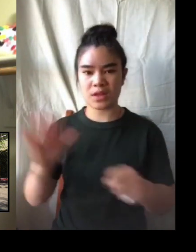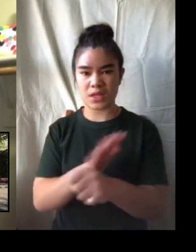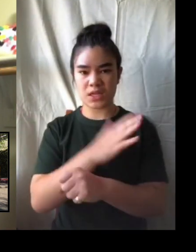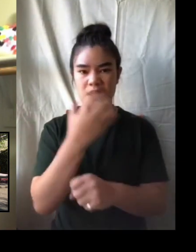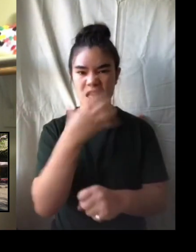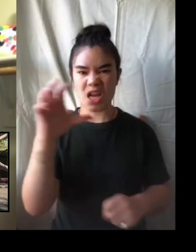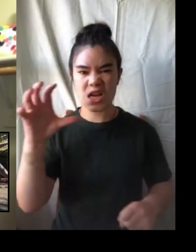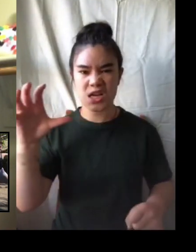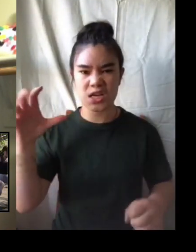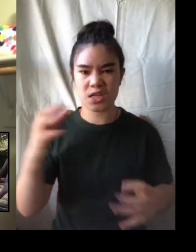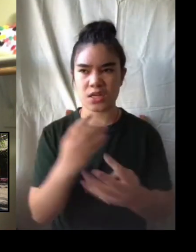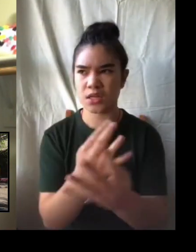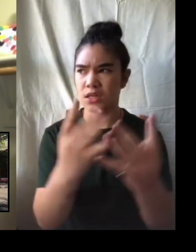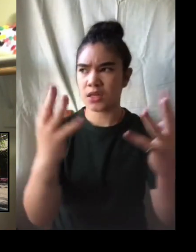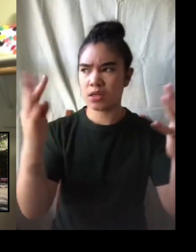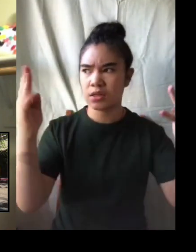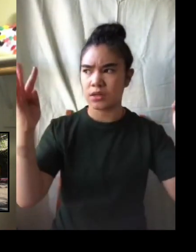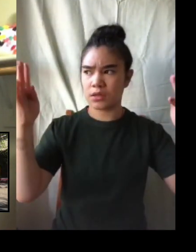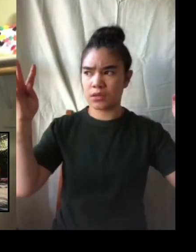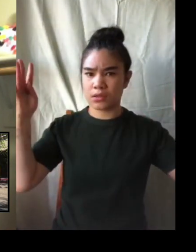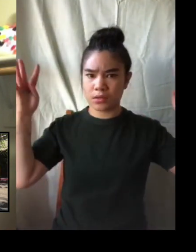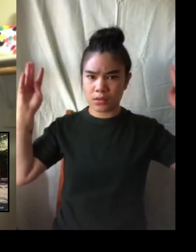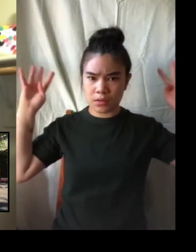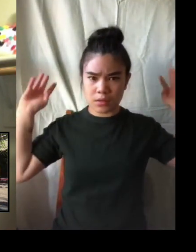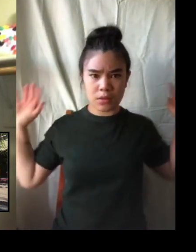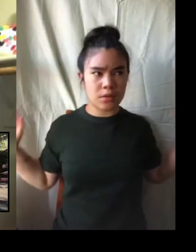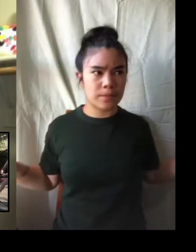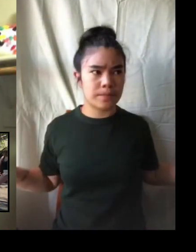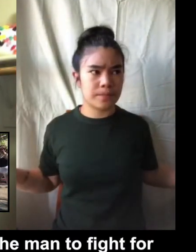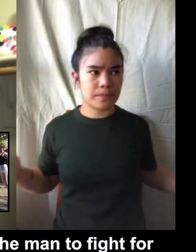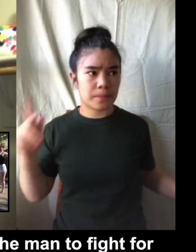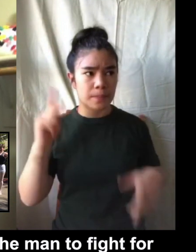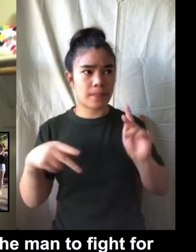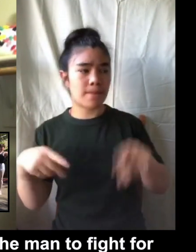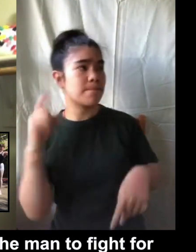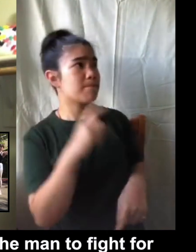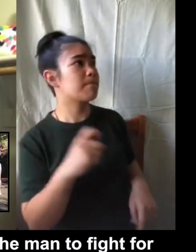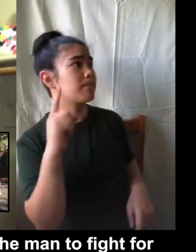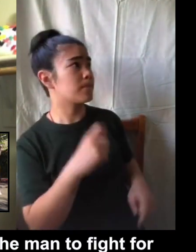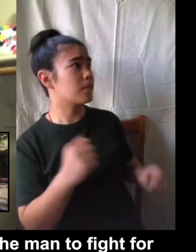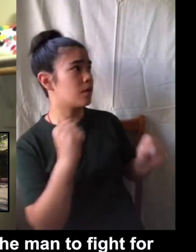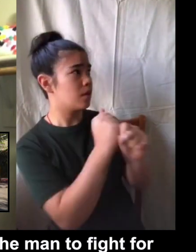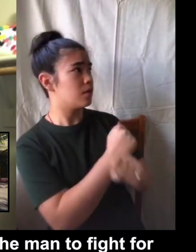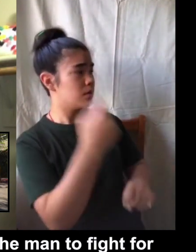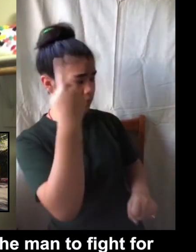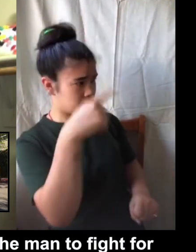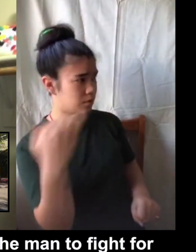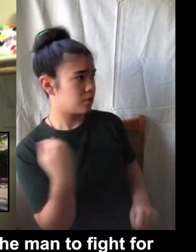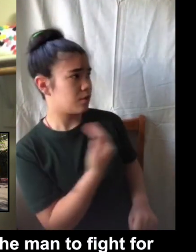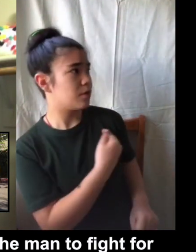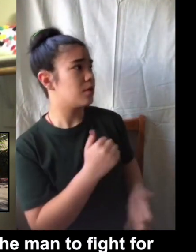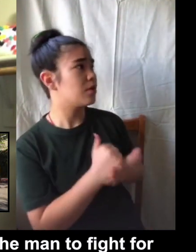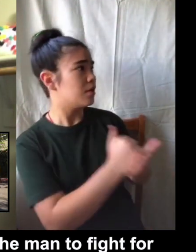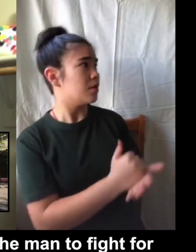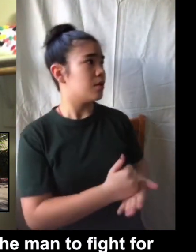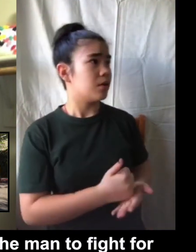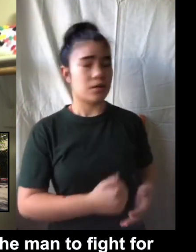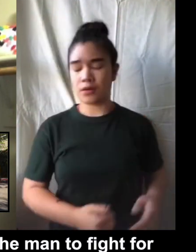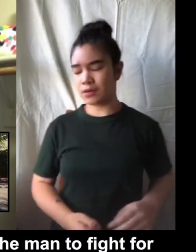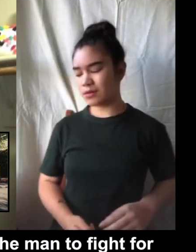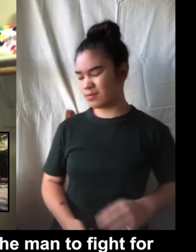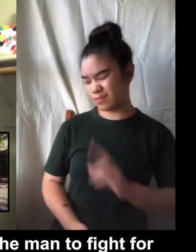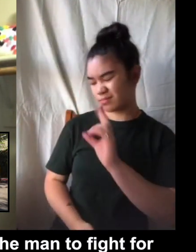was racked with anger as his city was aflame. They begged the man to fight for them.